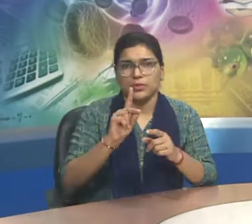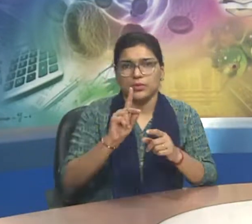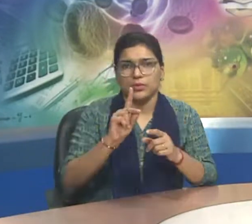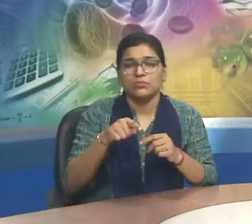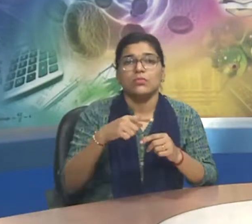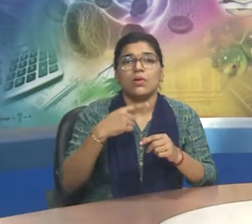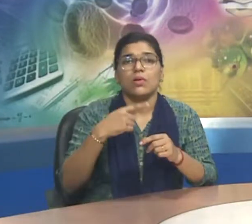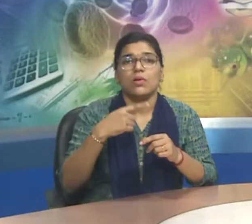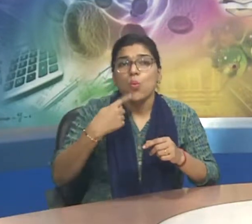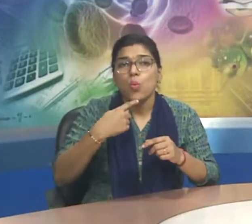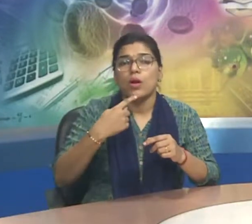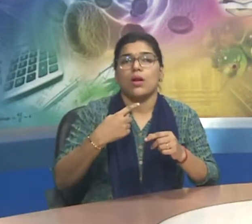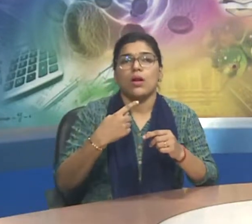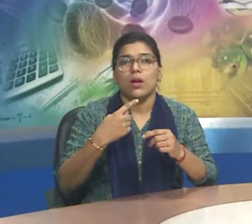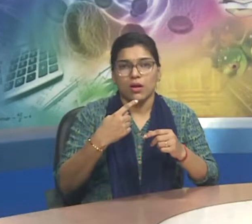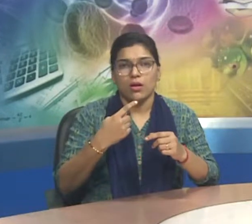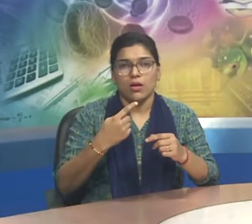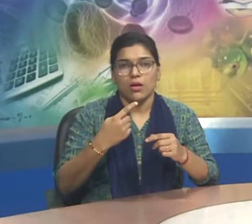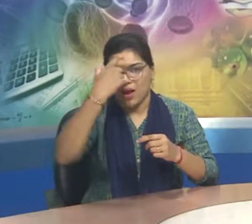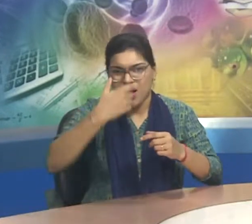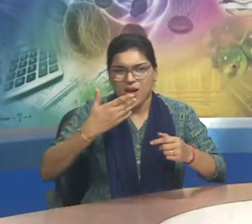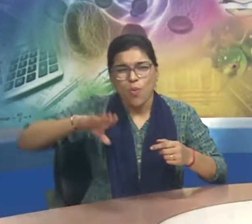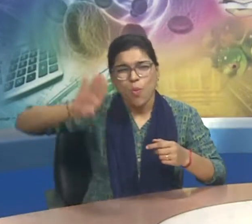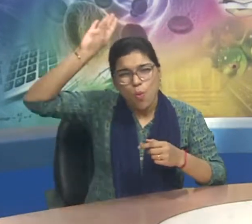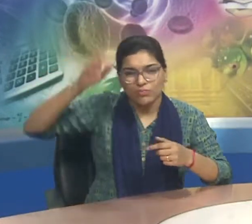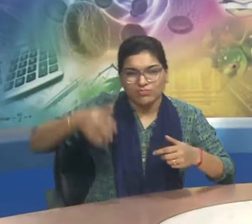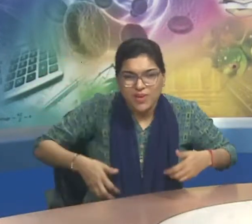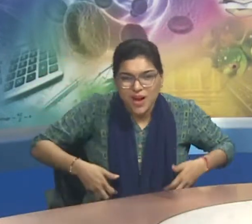Sorry, let us do this question again.